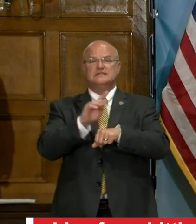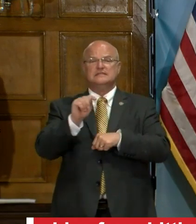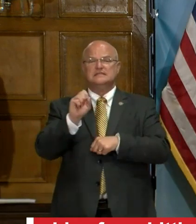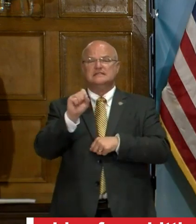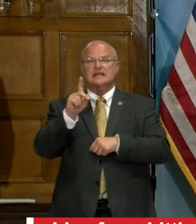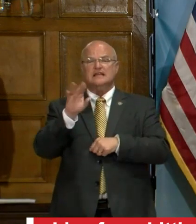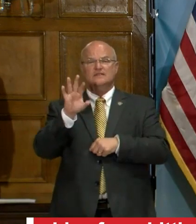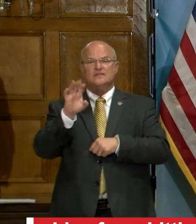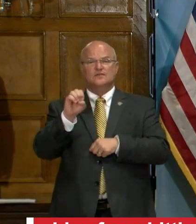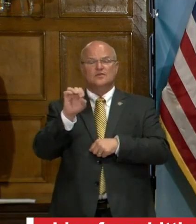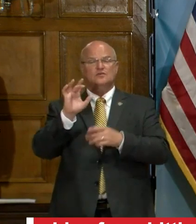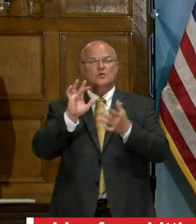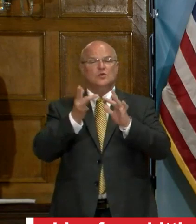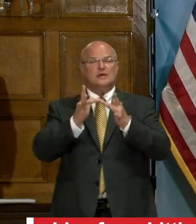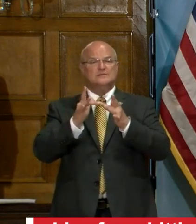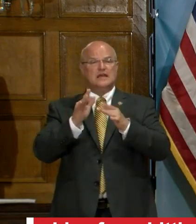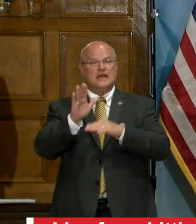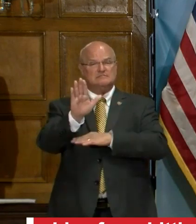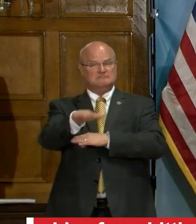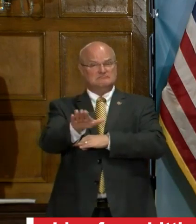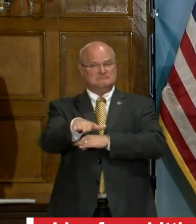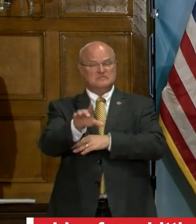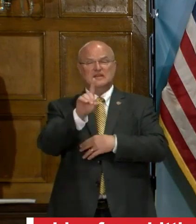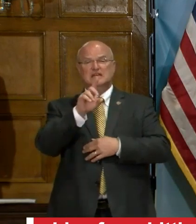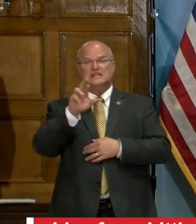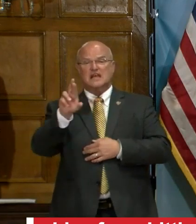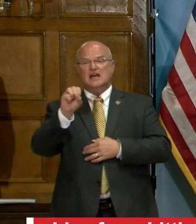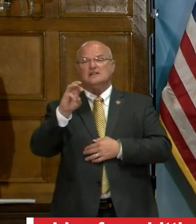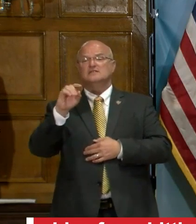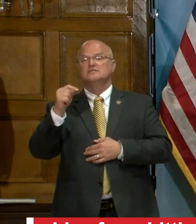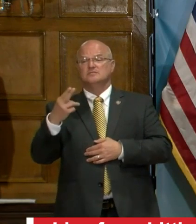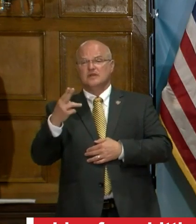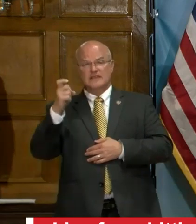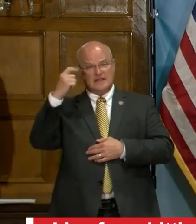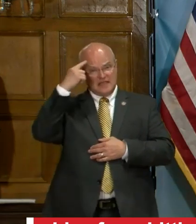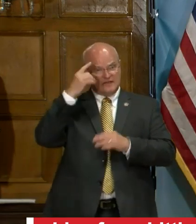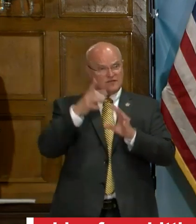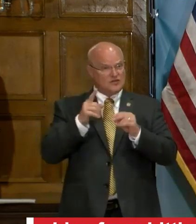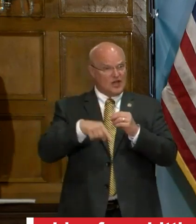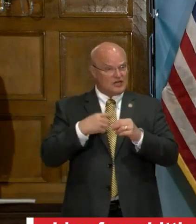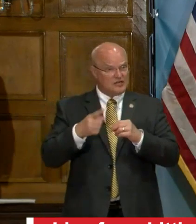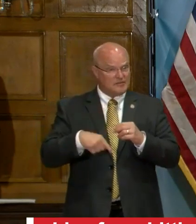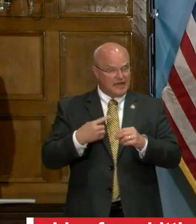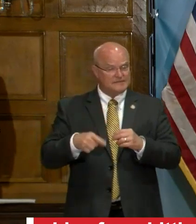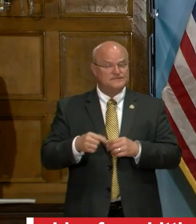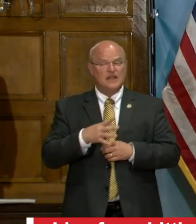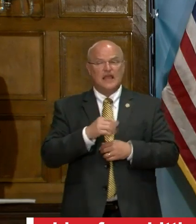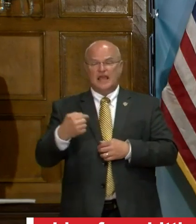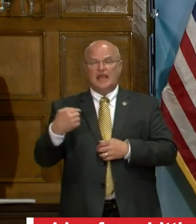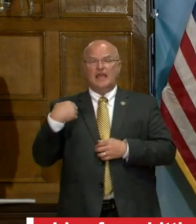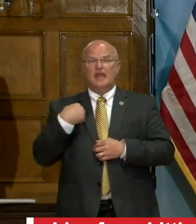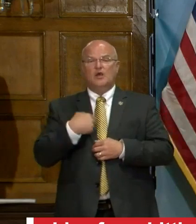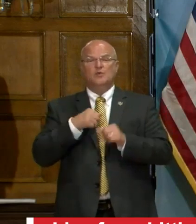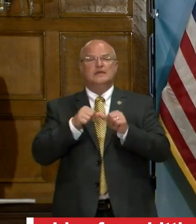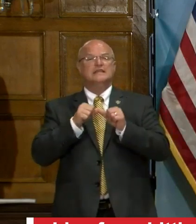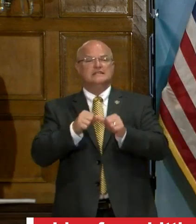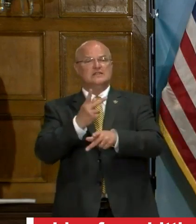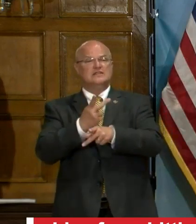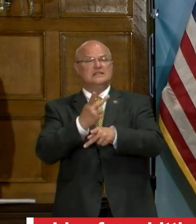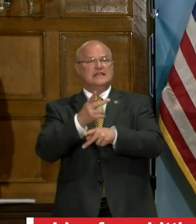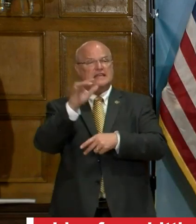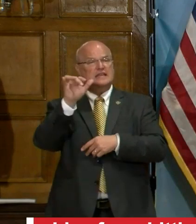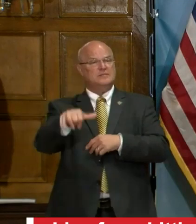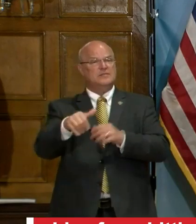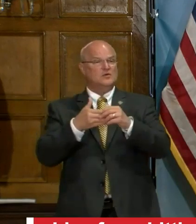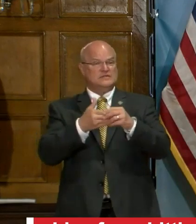website by the end of the day that Dr. Smith and the governor have spoken about. And we continue to keep